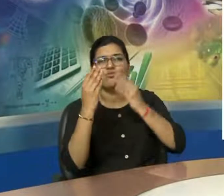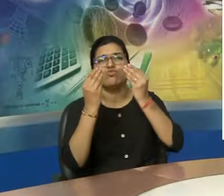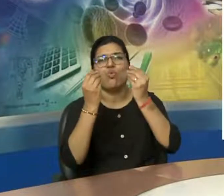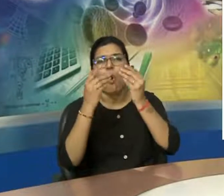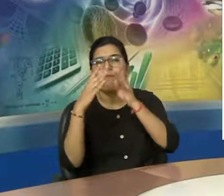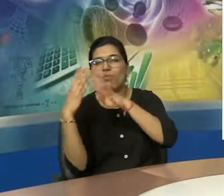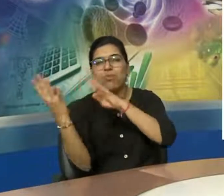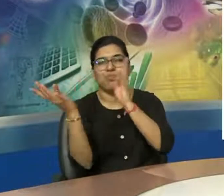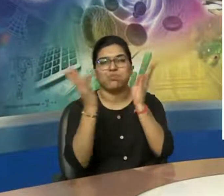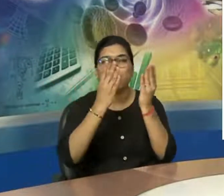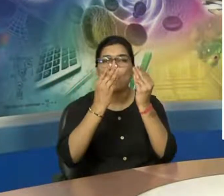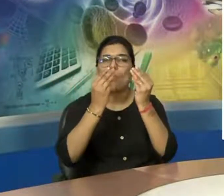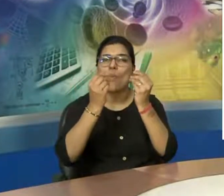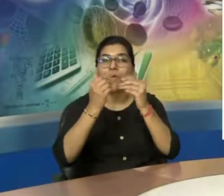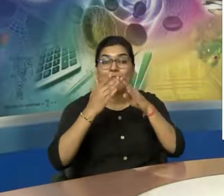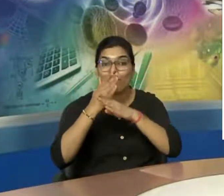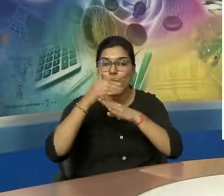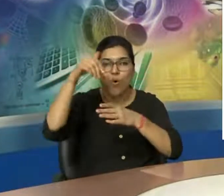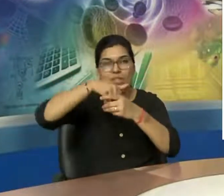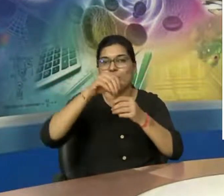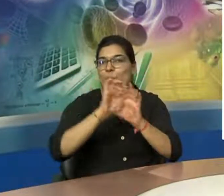are for adaptations.